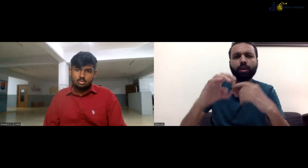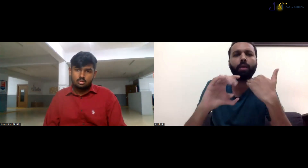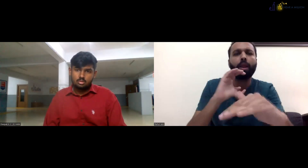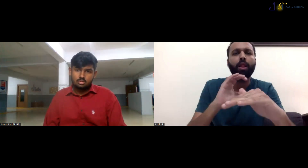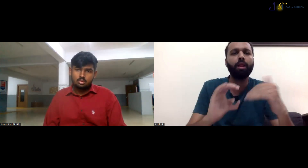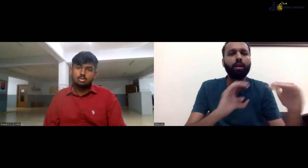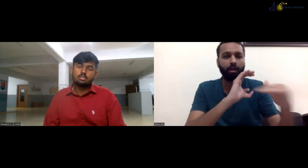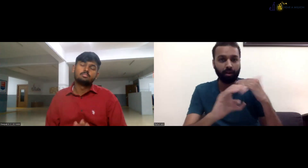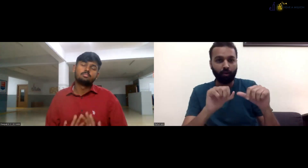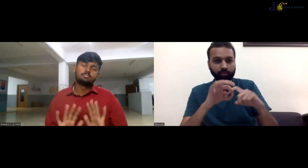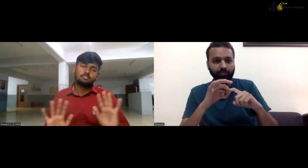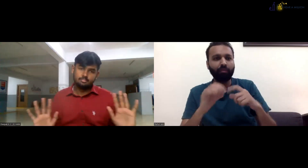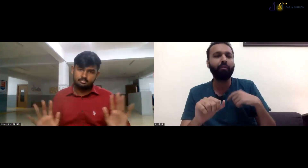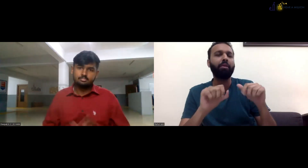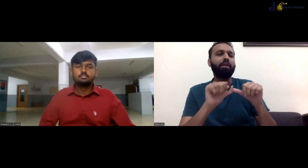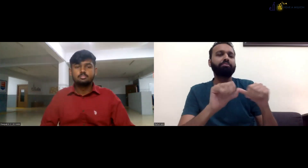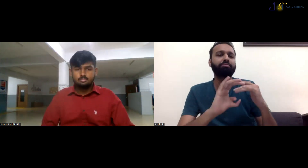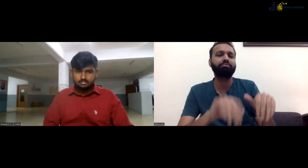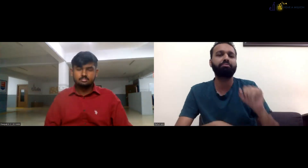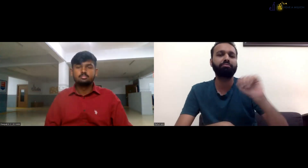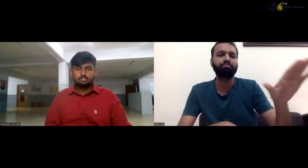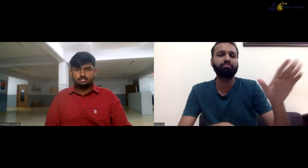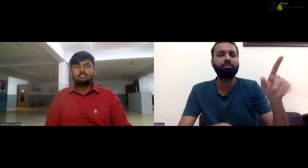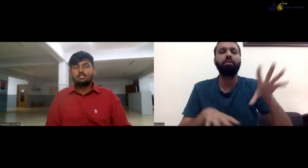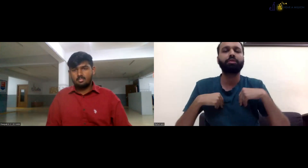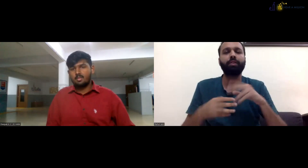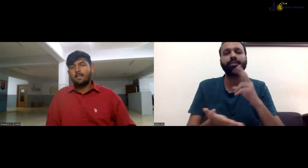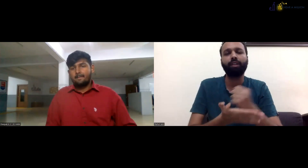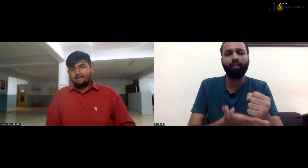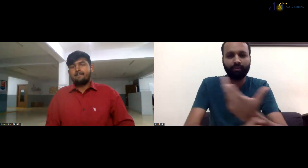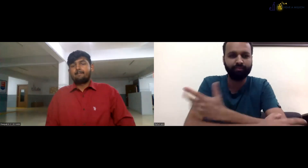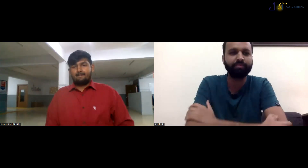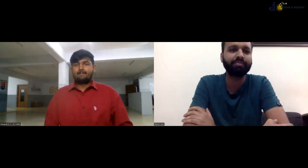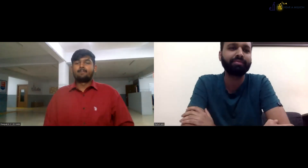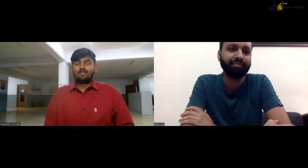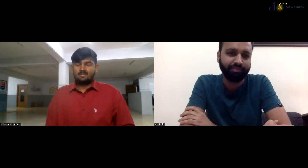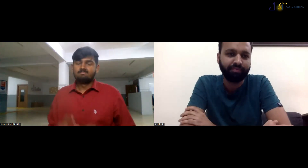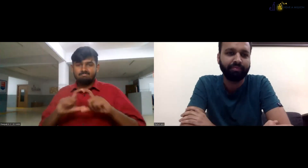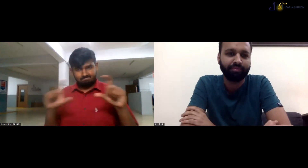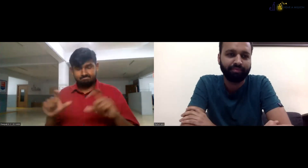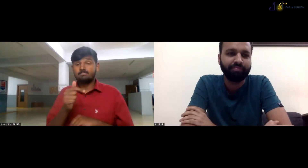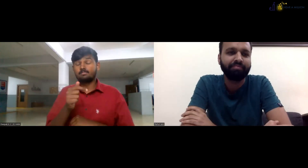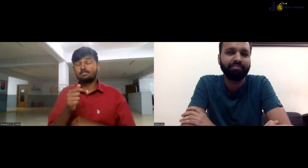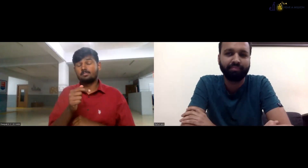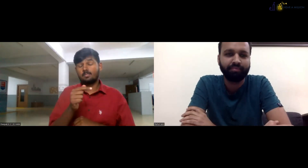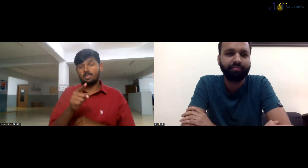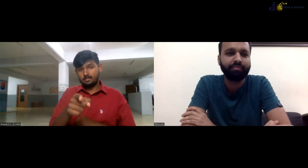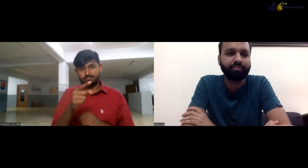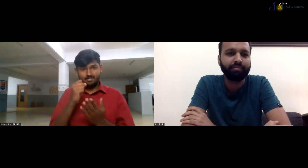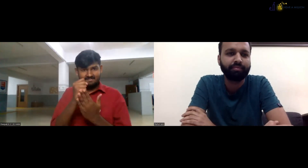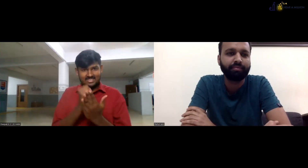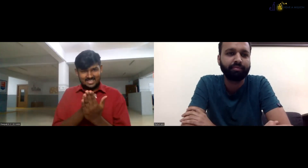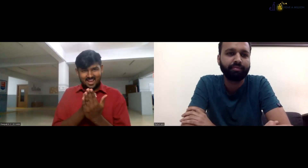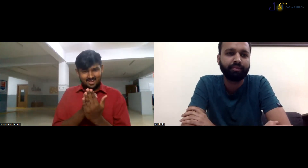person, you do not prefer voice calls. So those questions can be sent on email, and you can answer those questions and you get your